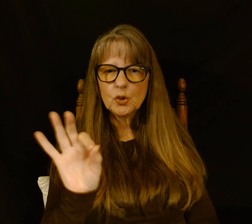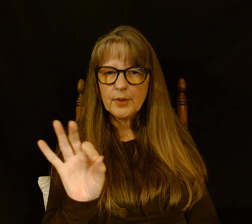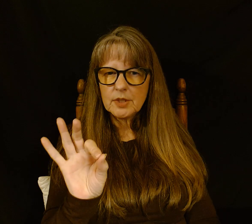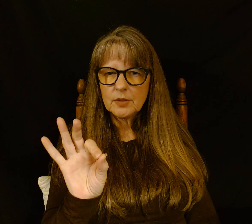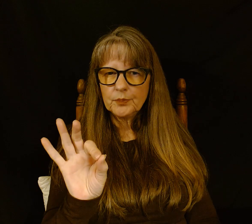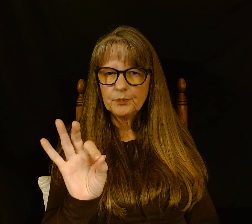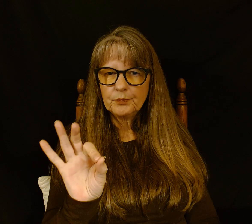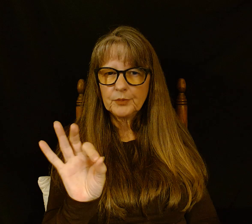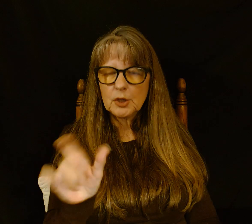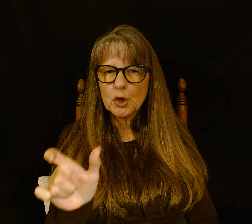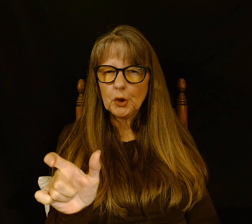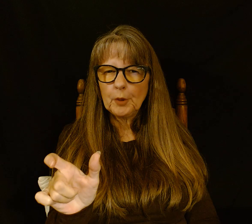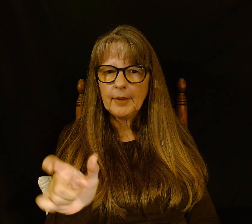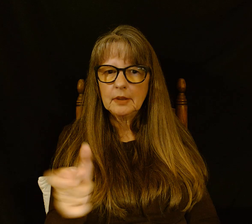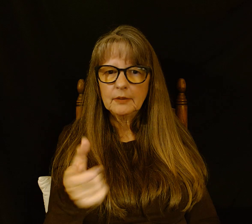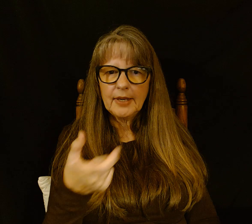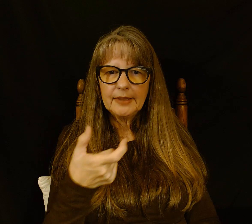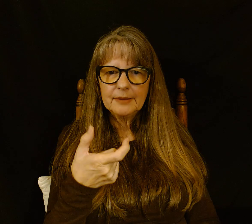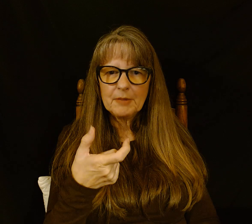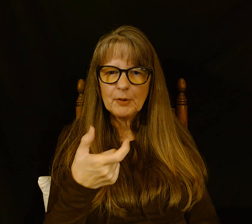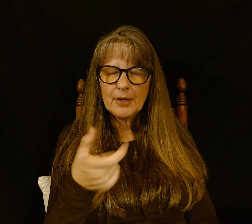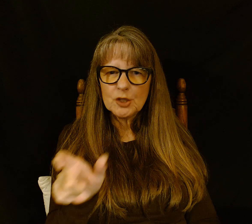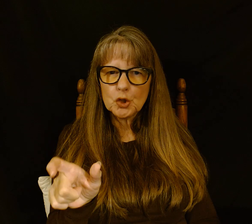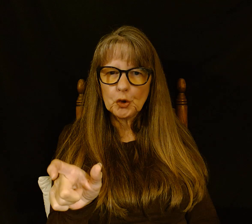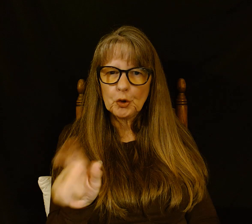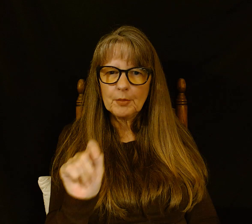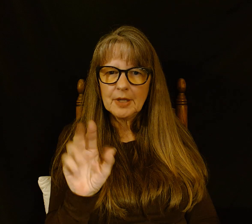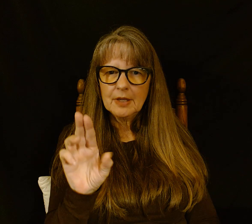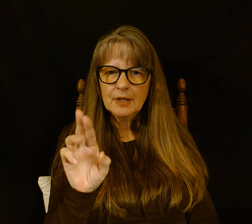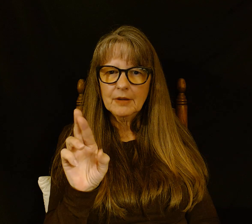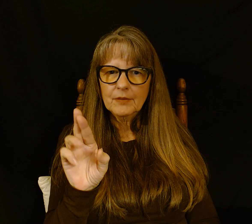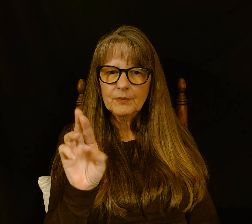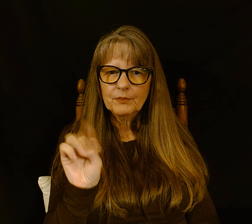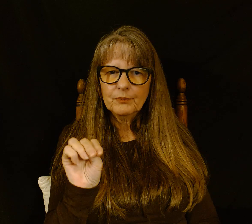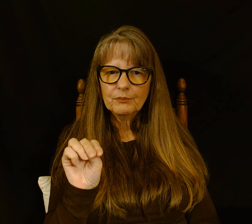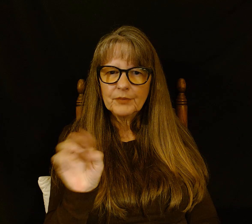choice, term, right? Remember I did term.